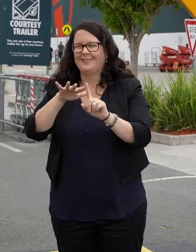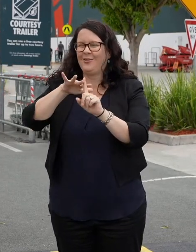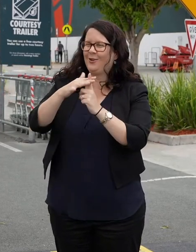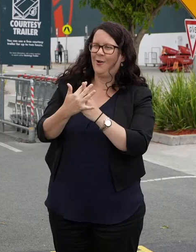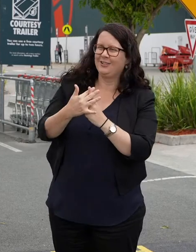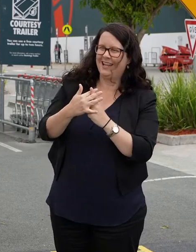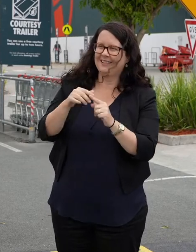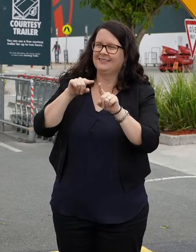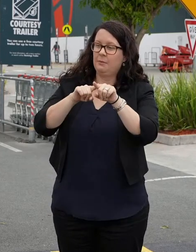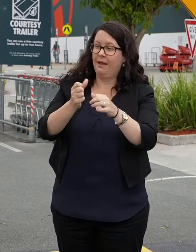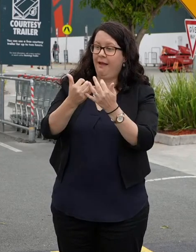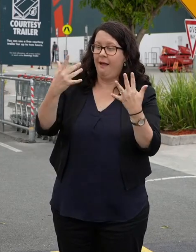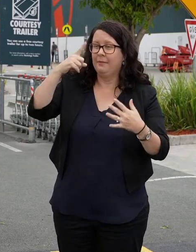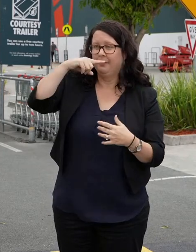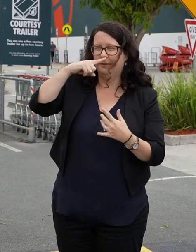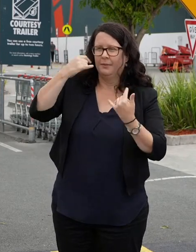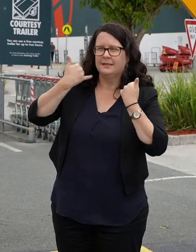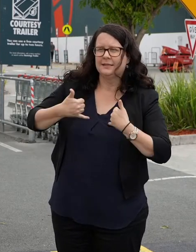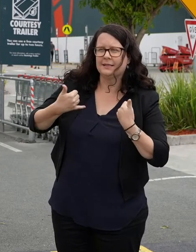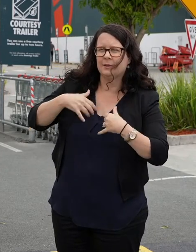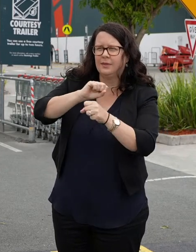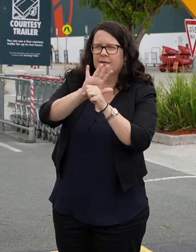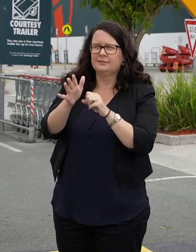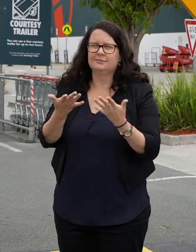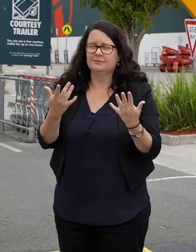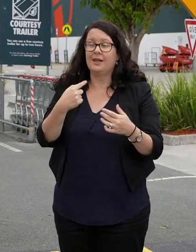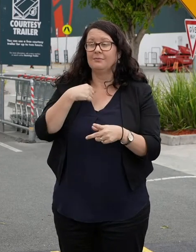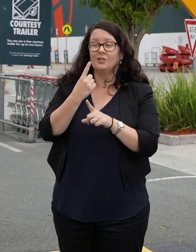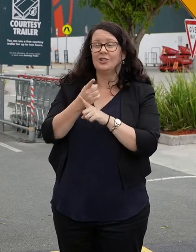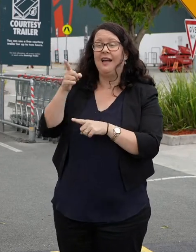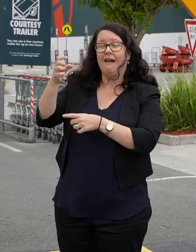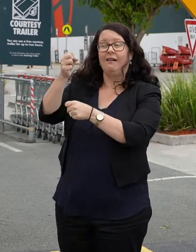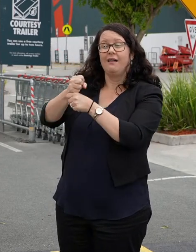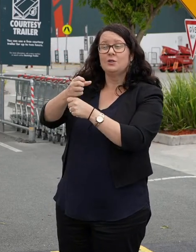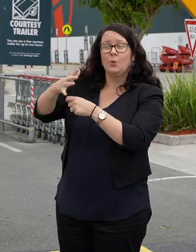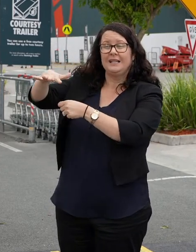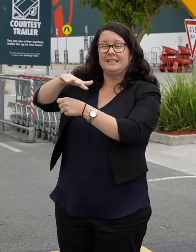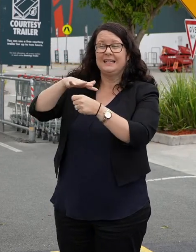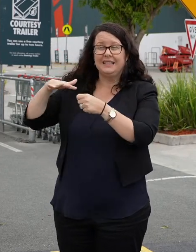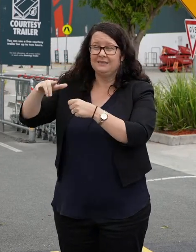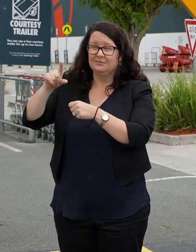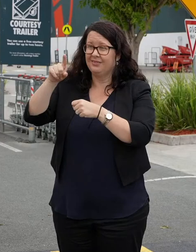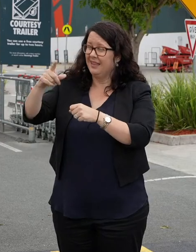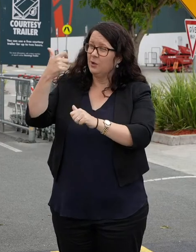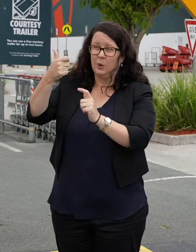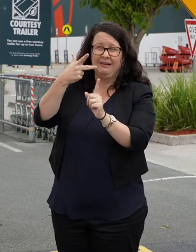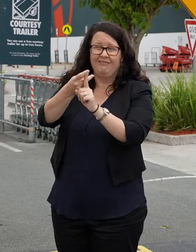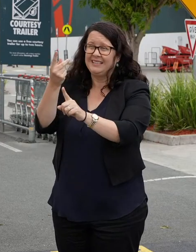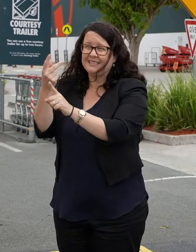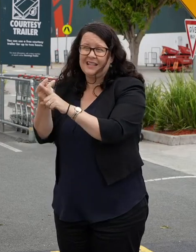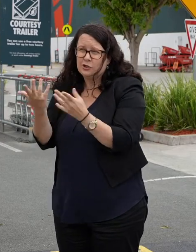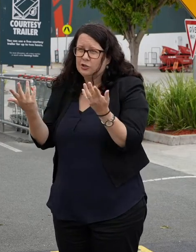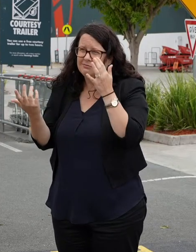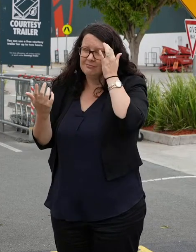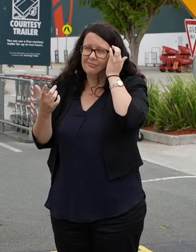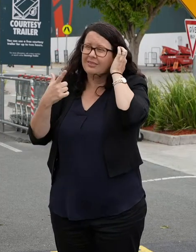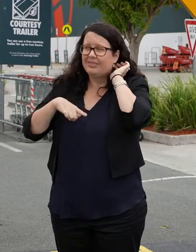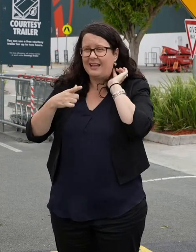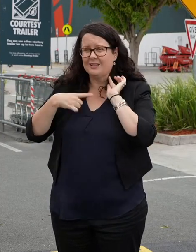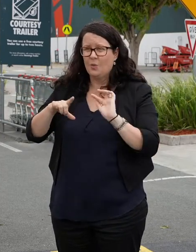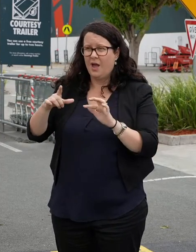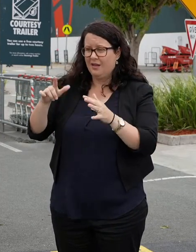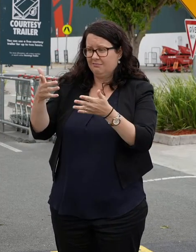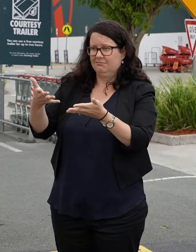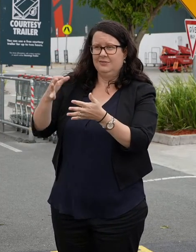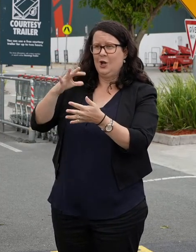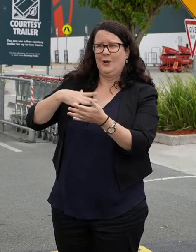community spread. But I'd just go back to say that the Gundawindi community has been fabulous in going out and getting vaccinated, and I think it's really good. And that's one of the reasons it's